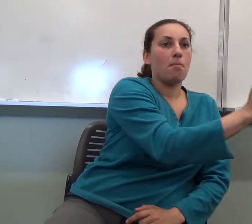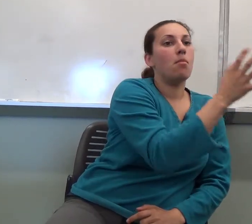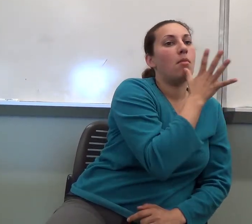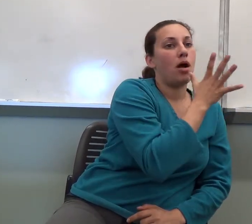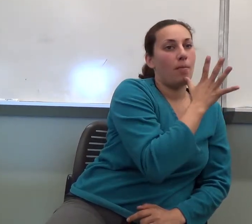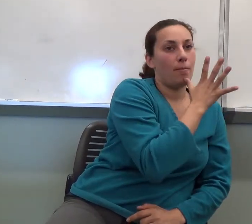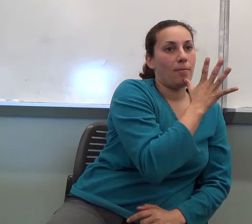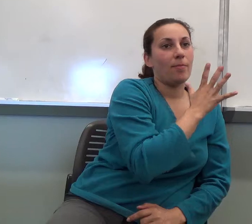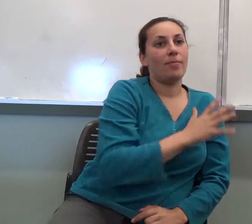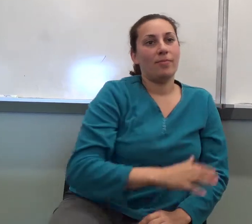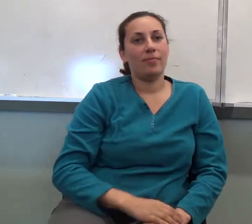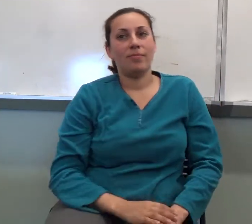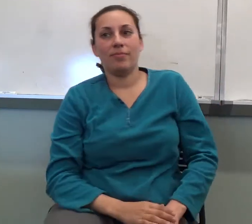Okay, a bottle of water holds